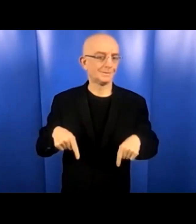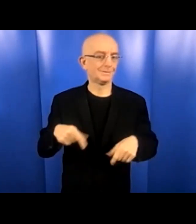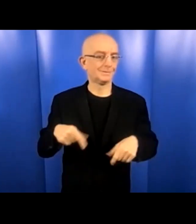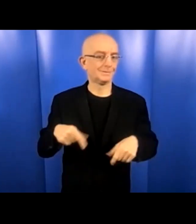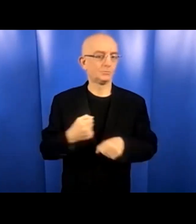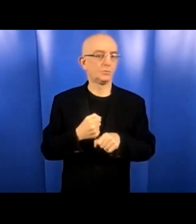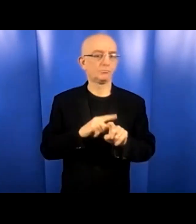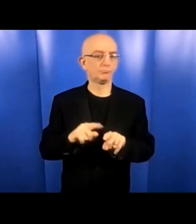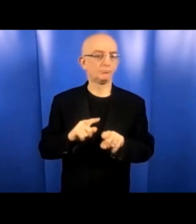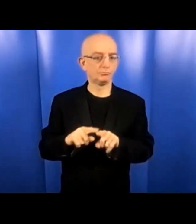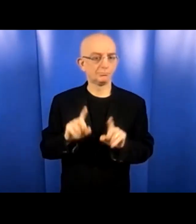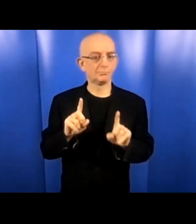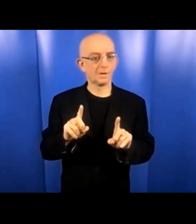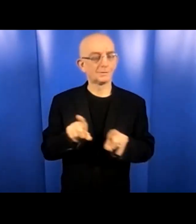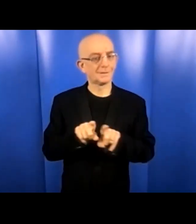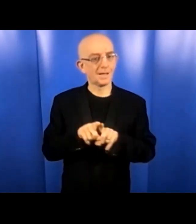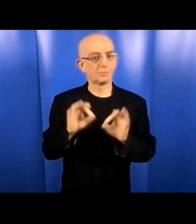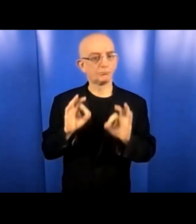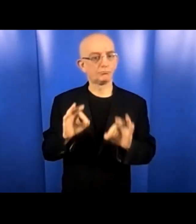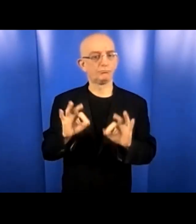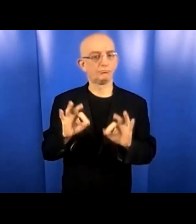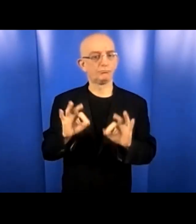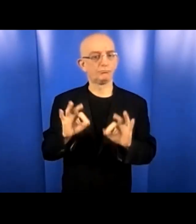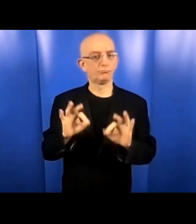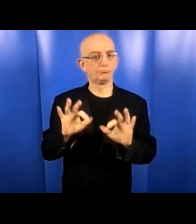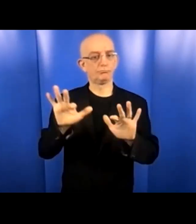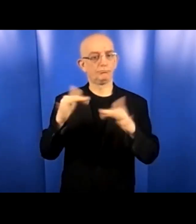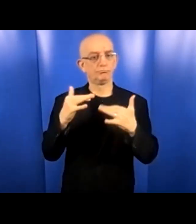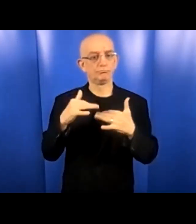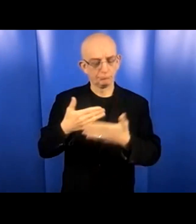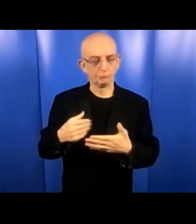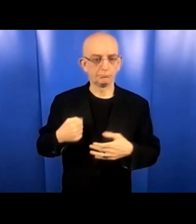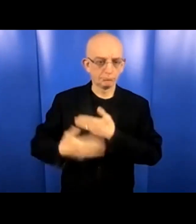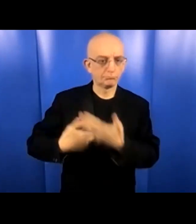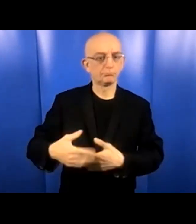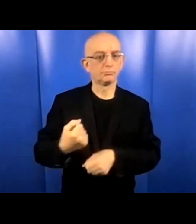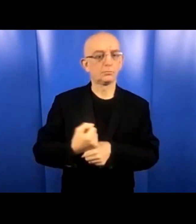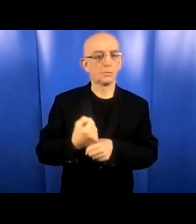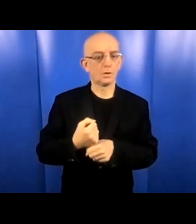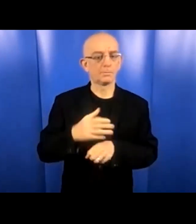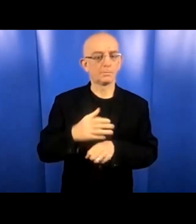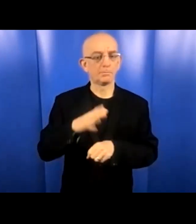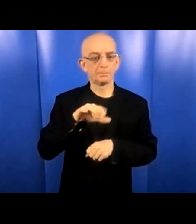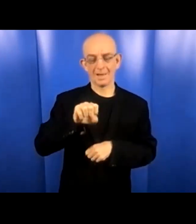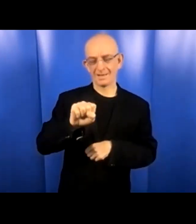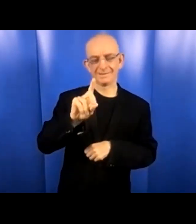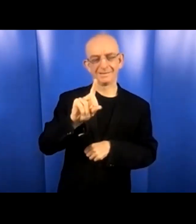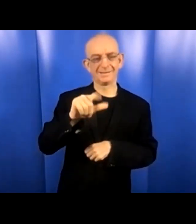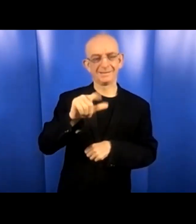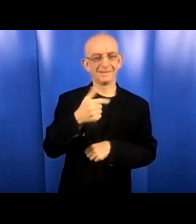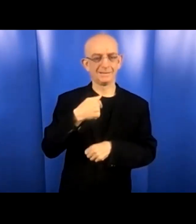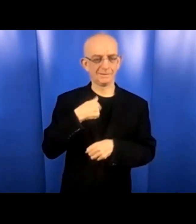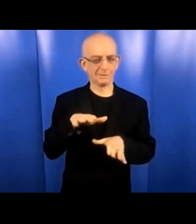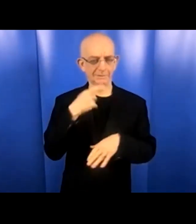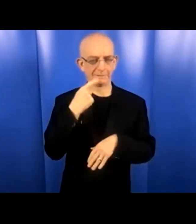work. I talked about SDGL, and I'll finish here. We were not allowed in some of those spaces.